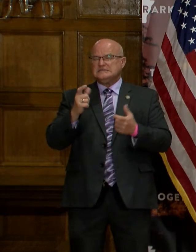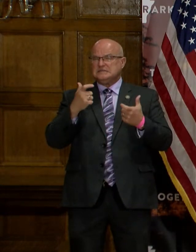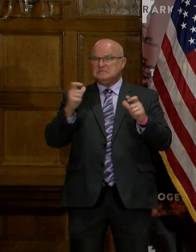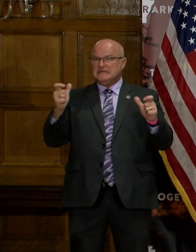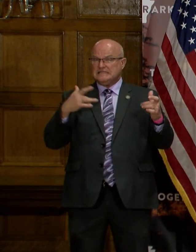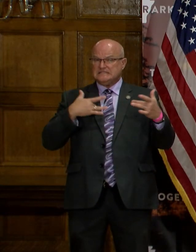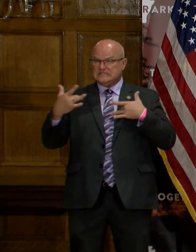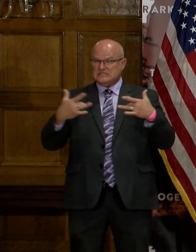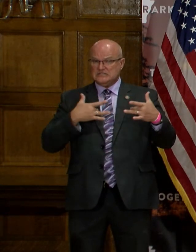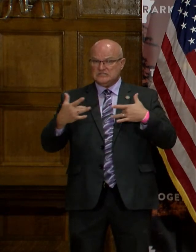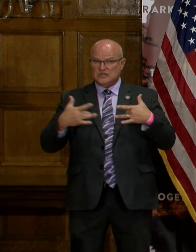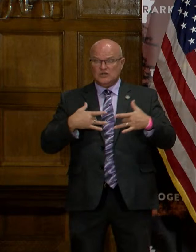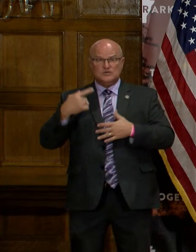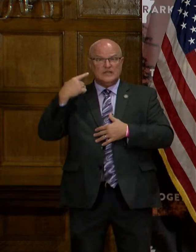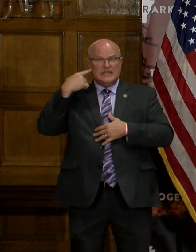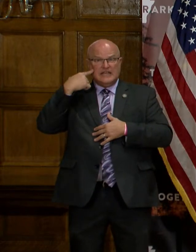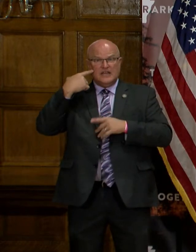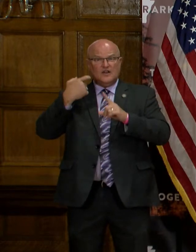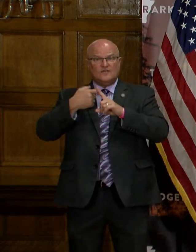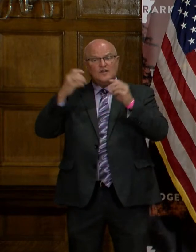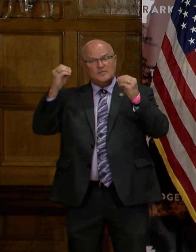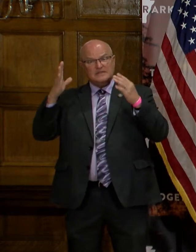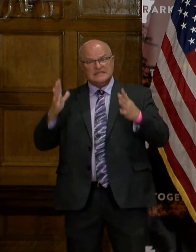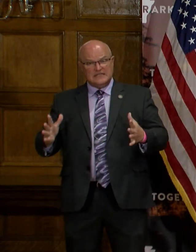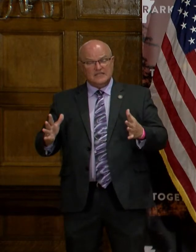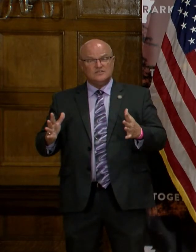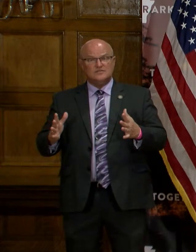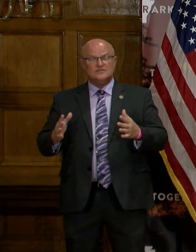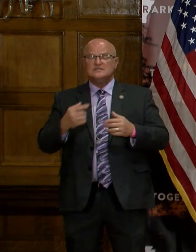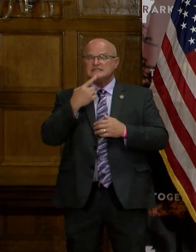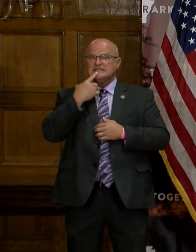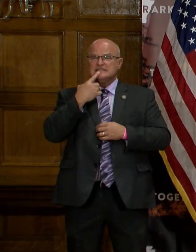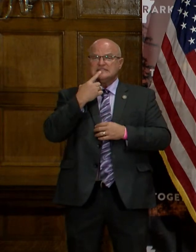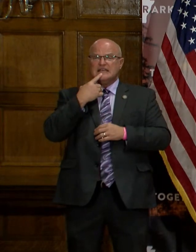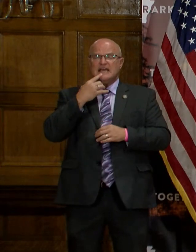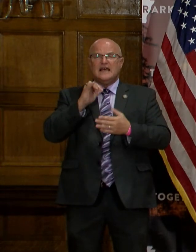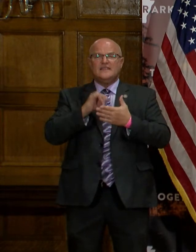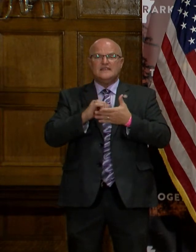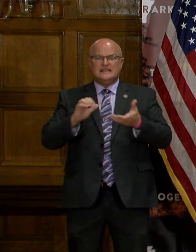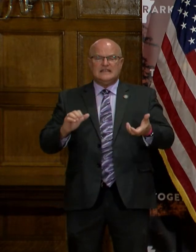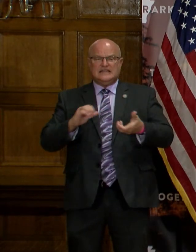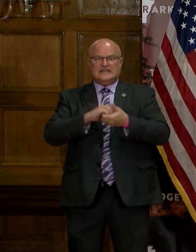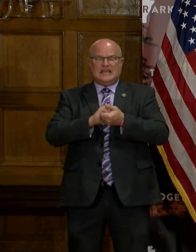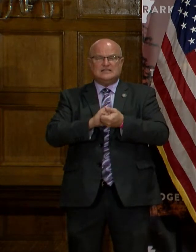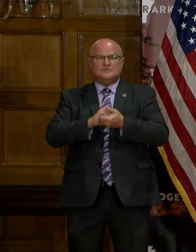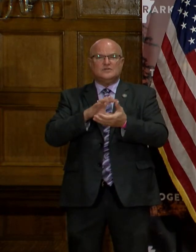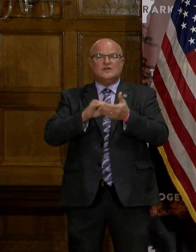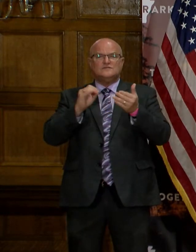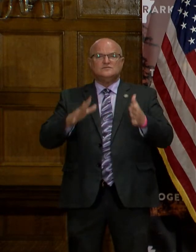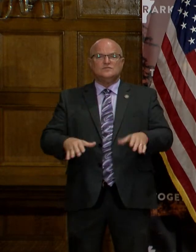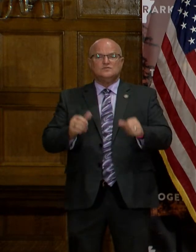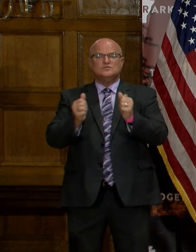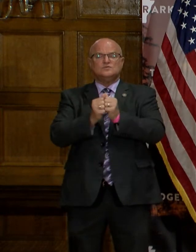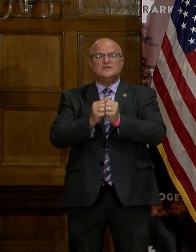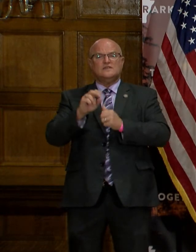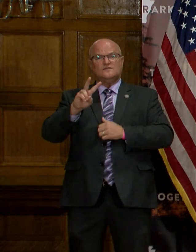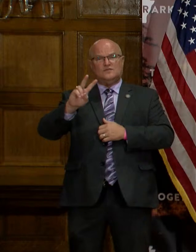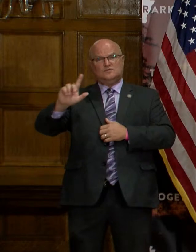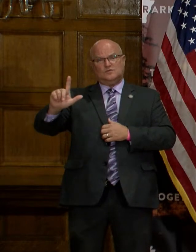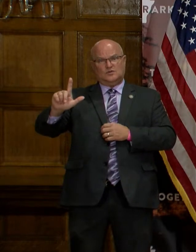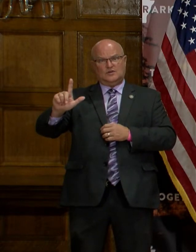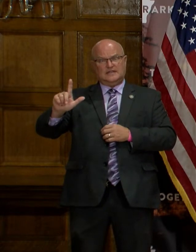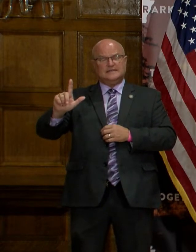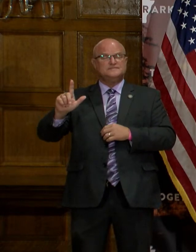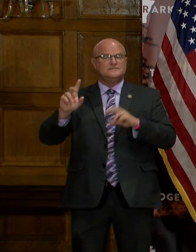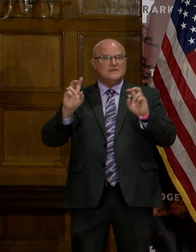biggest concerns that we hear from educators around the state continues to be the engagement of students in online learning.